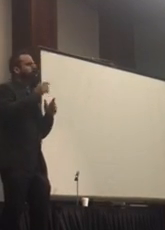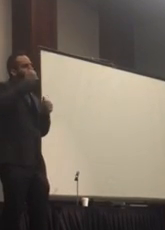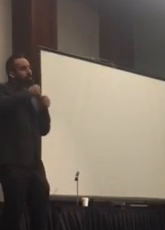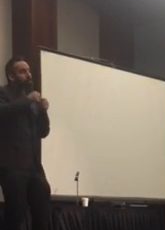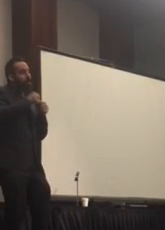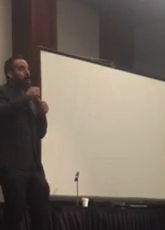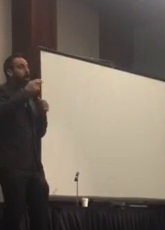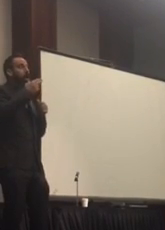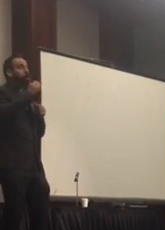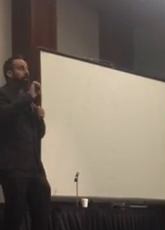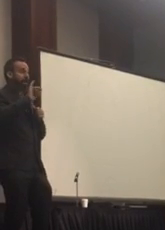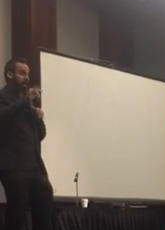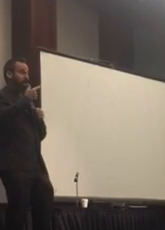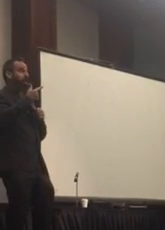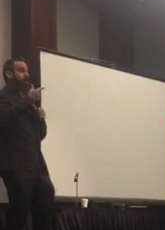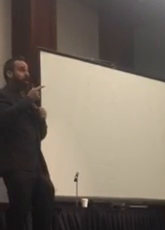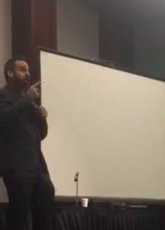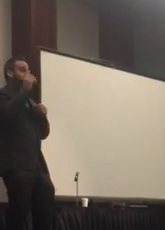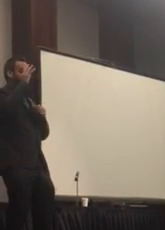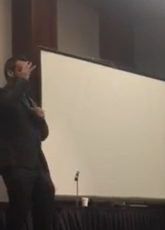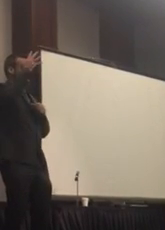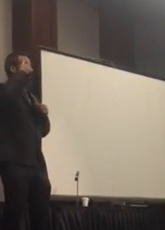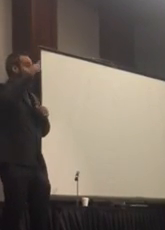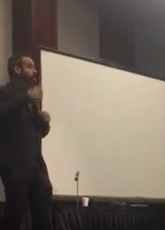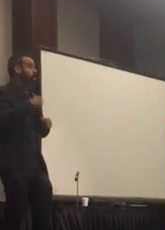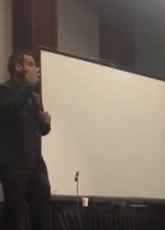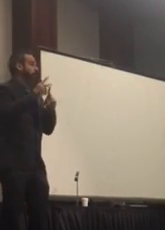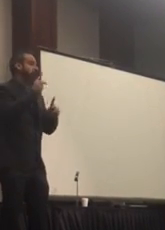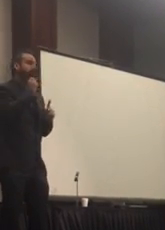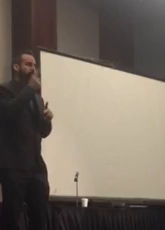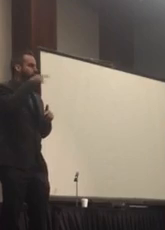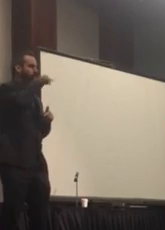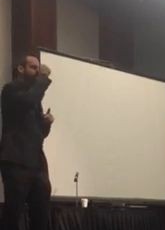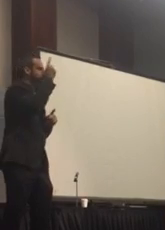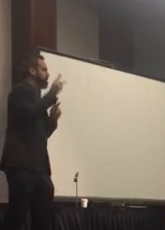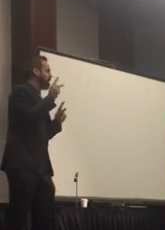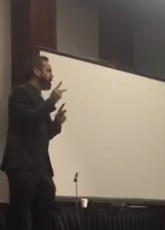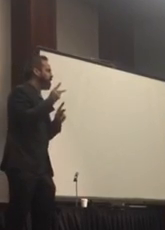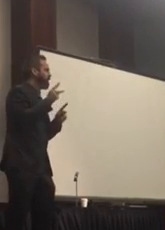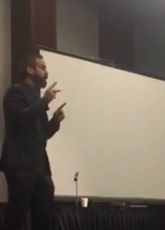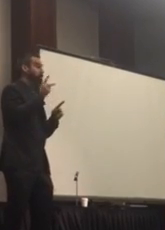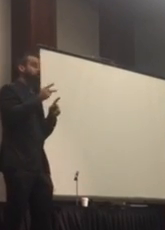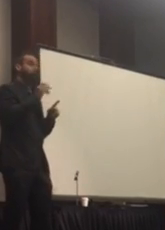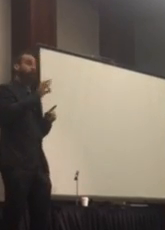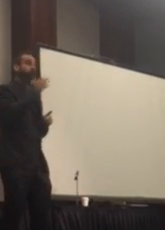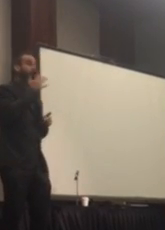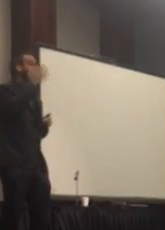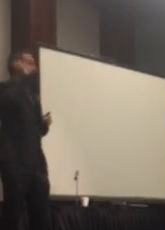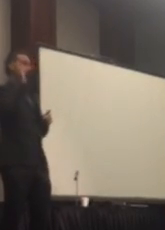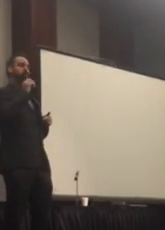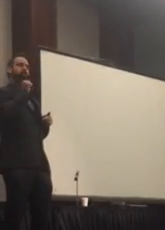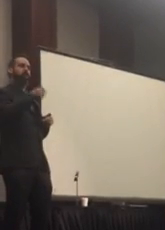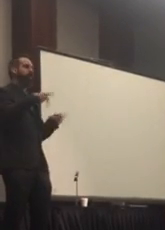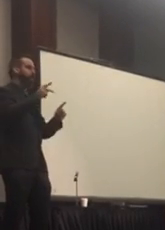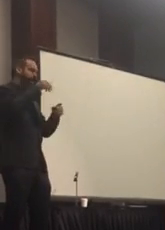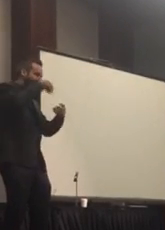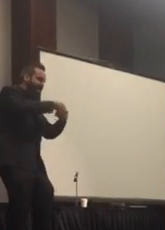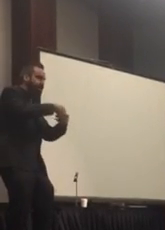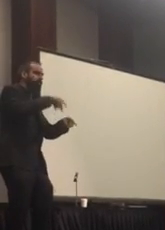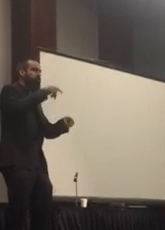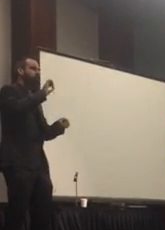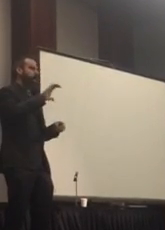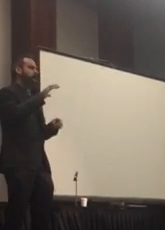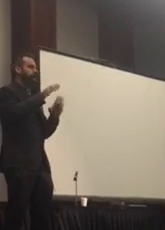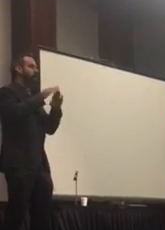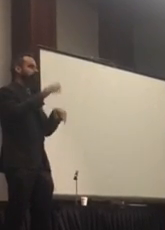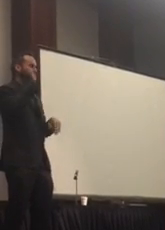white people, not for people of color. In the 1930s, people of color were routinely not even allowed to be in public housing. It was all poor whites. But then the